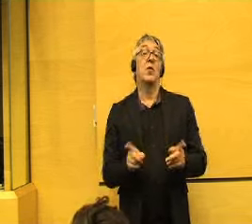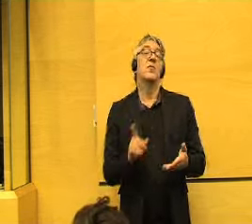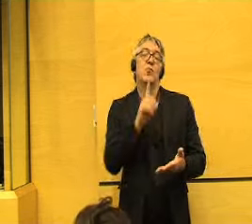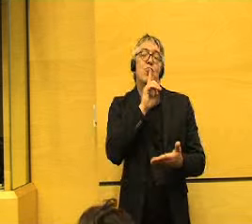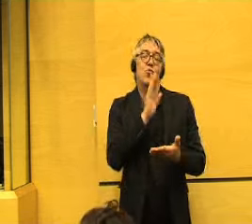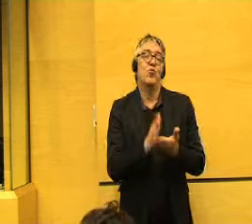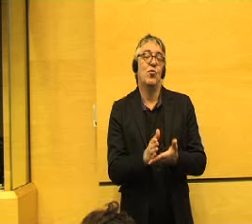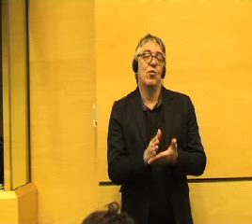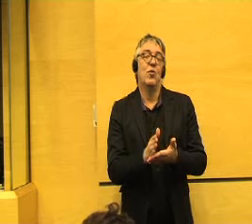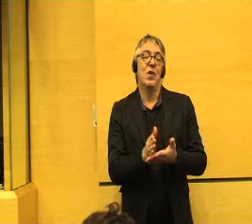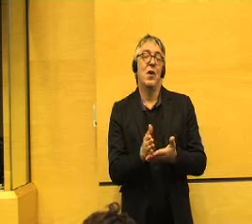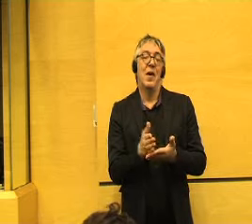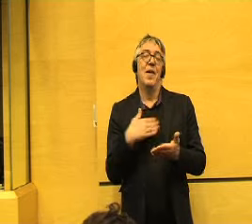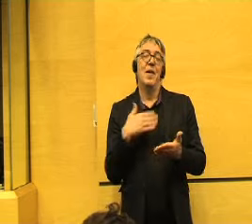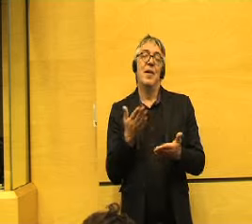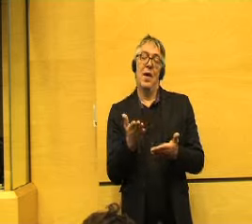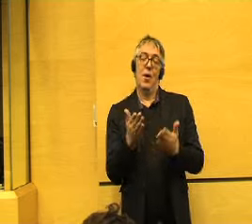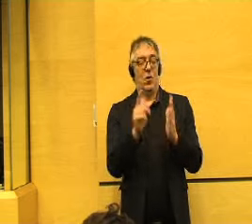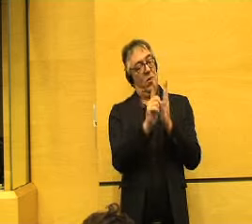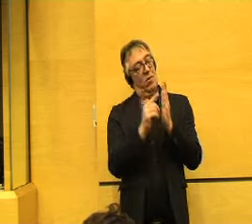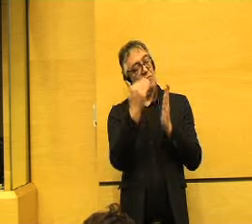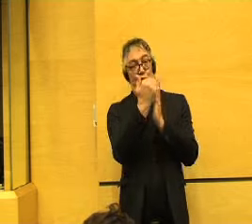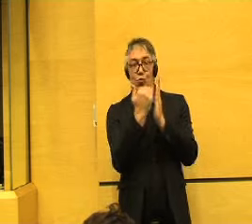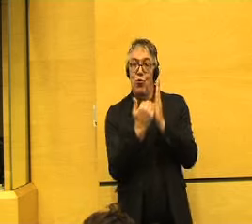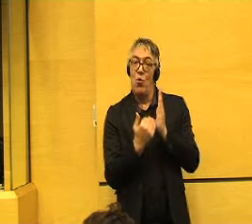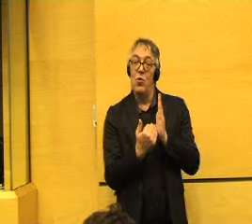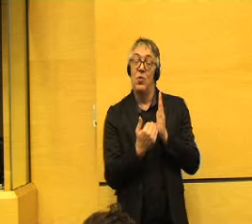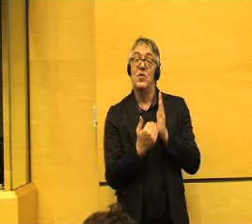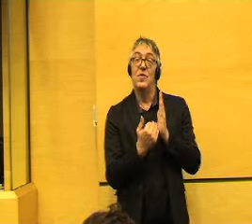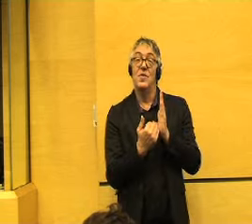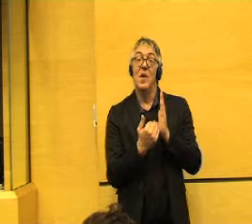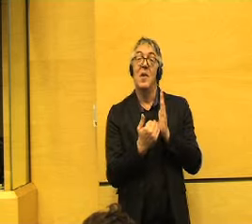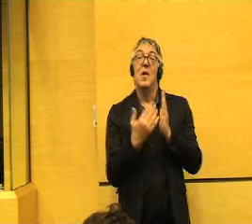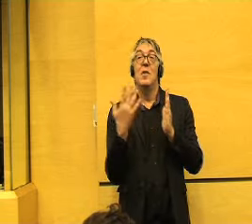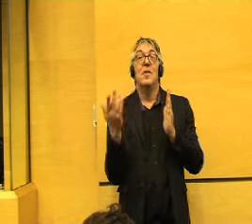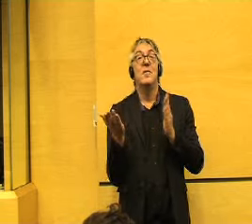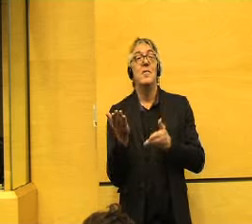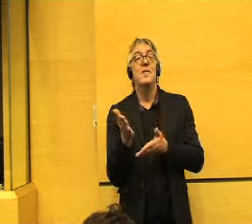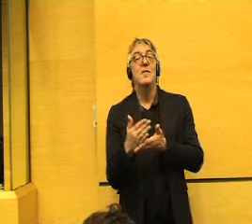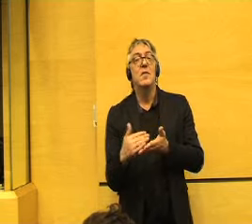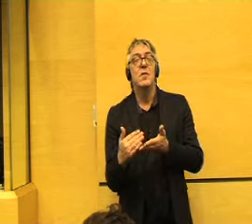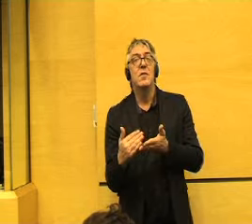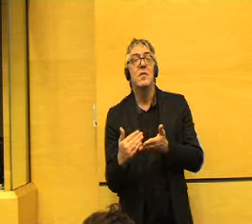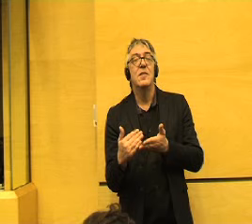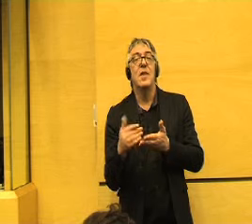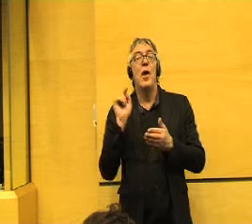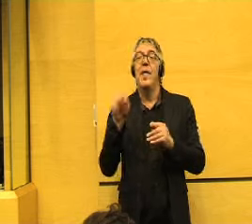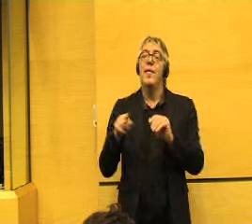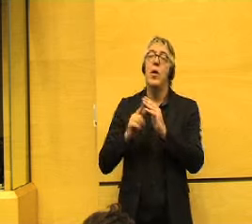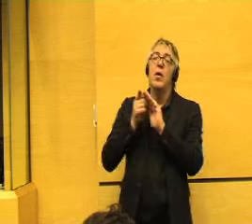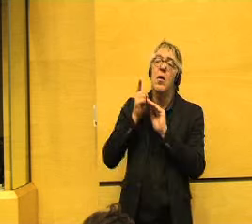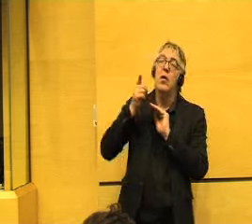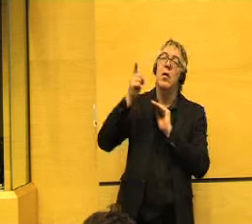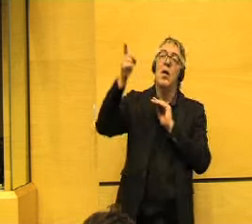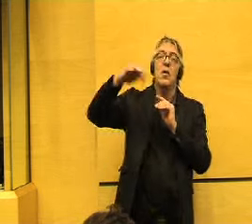some inconsistency resulting from human resource leakage in remote areas.